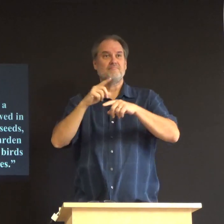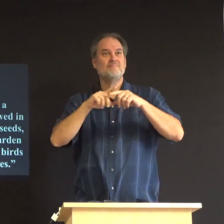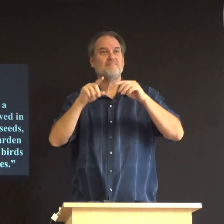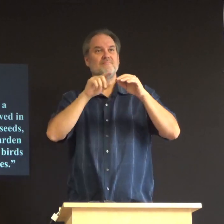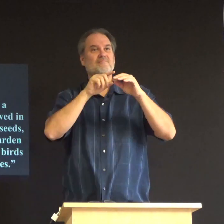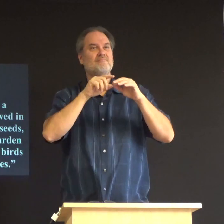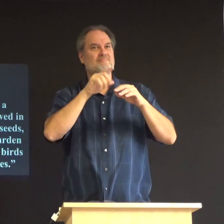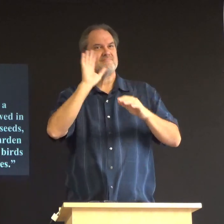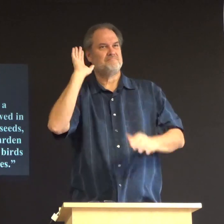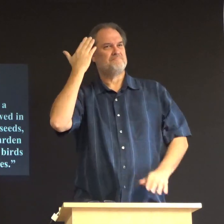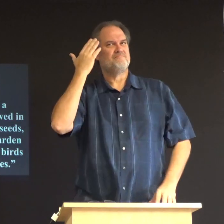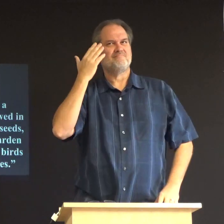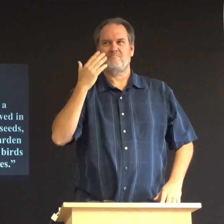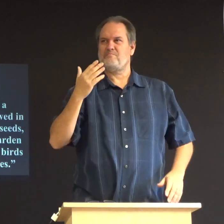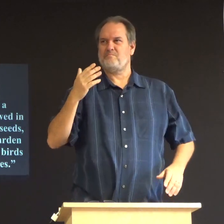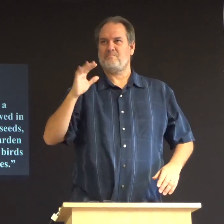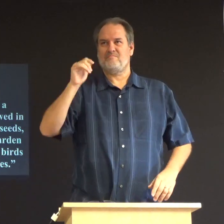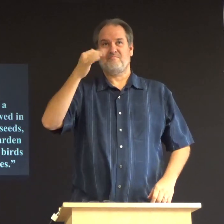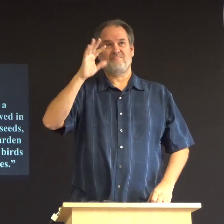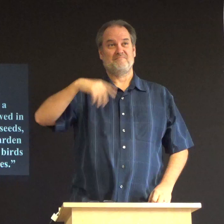Talking about the 1950s.